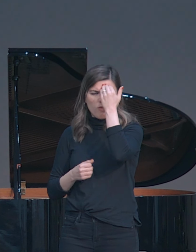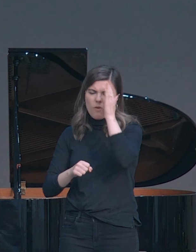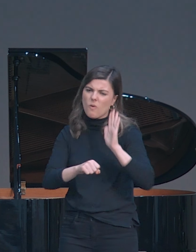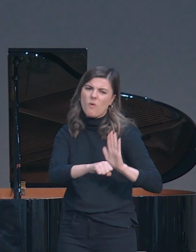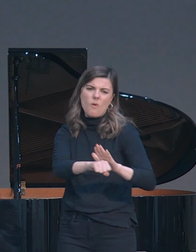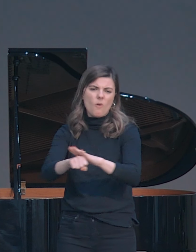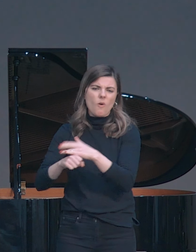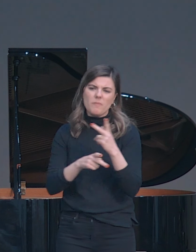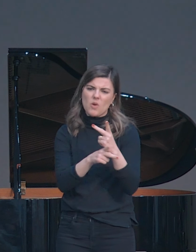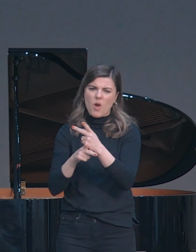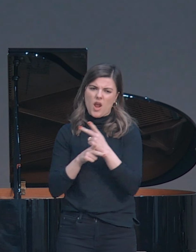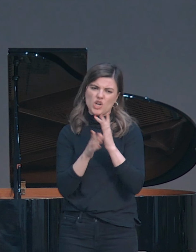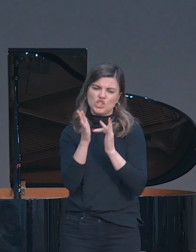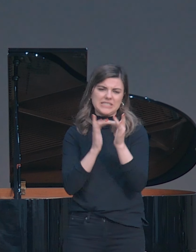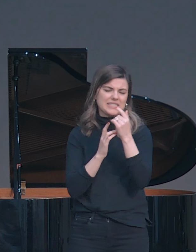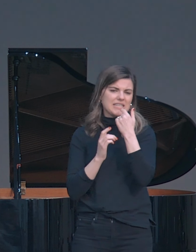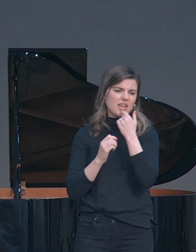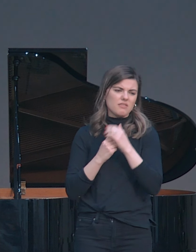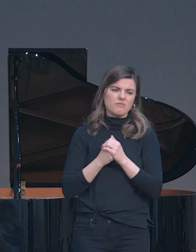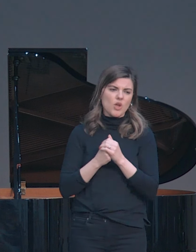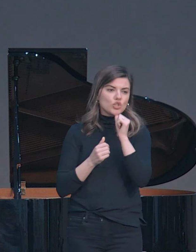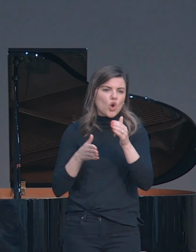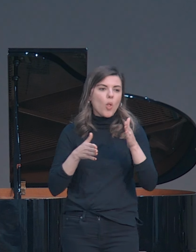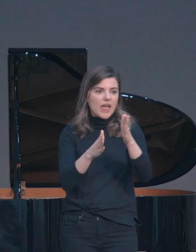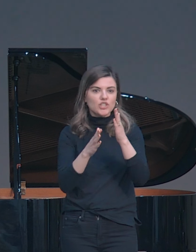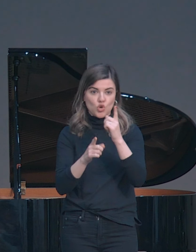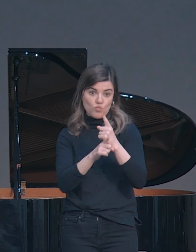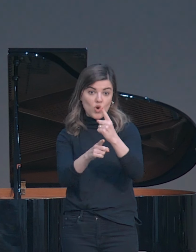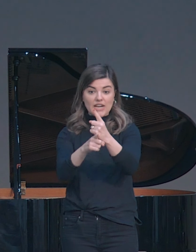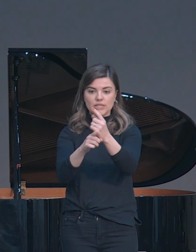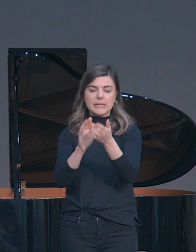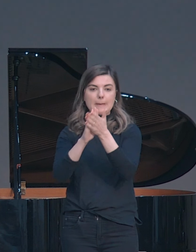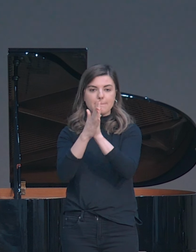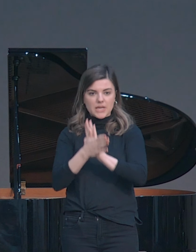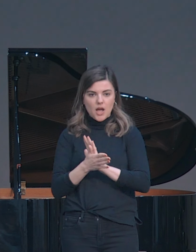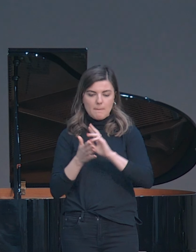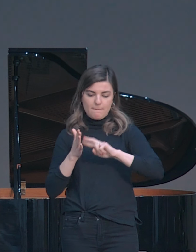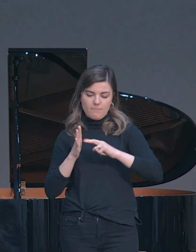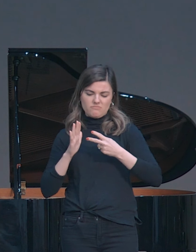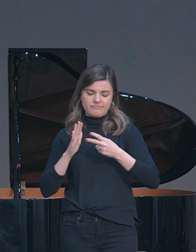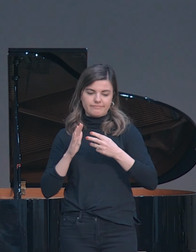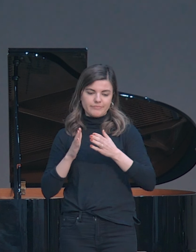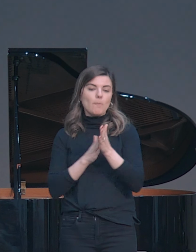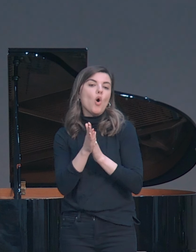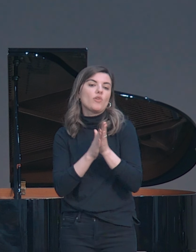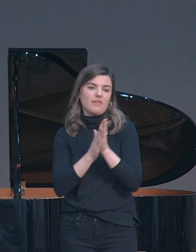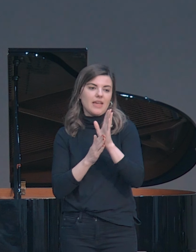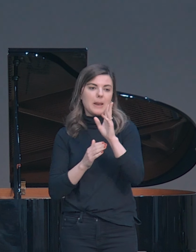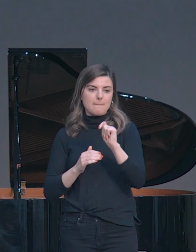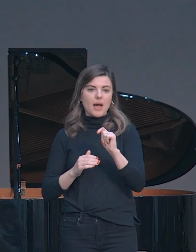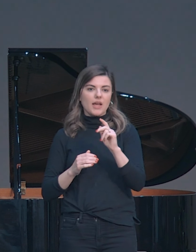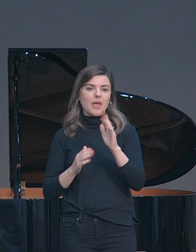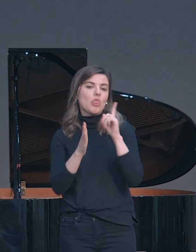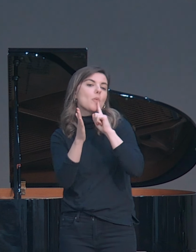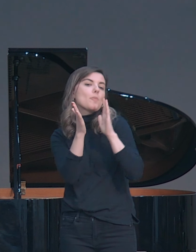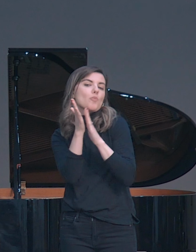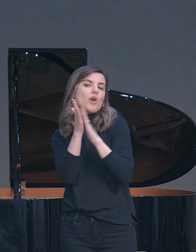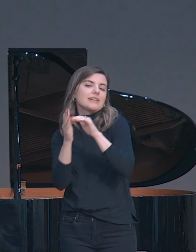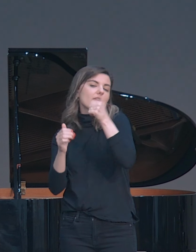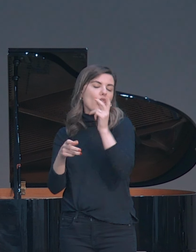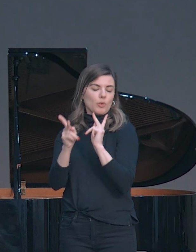Beware, Jesus said. Don't let your righteousness become motivated by the affirmation